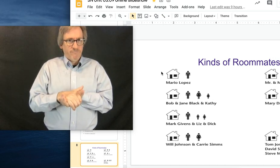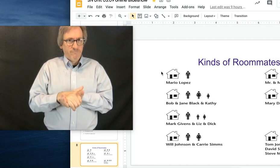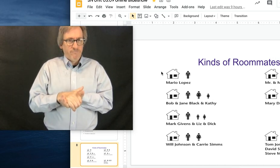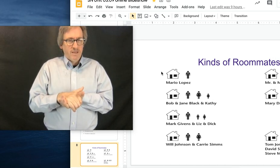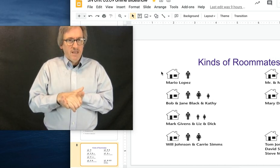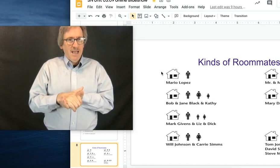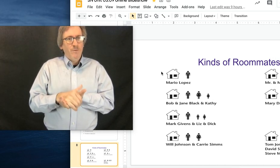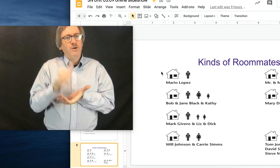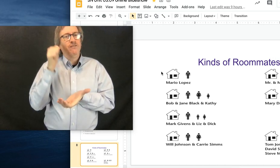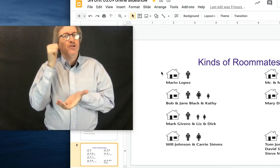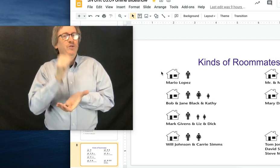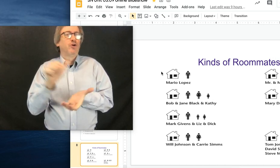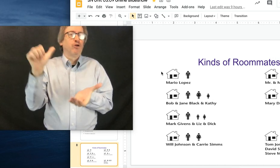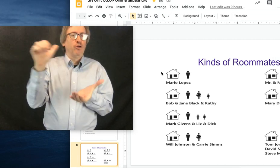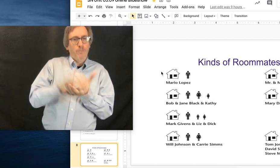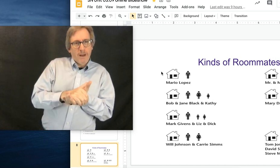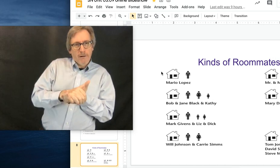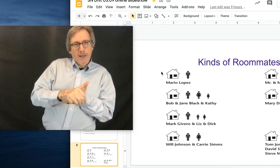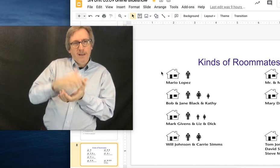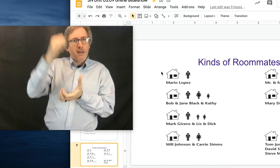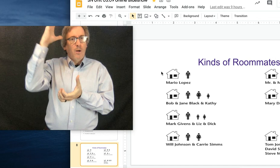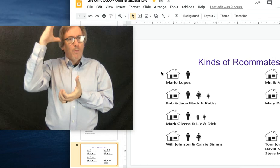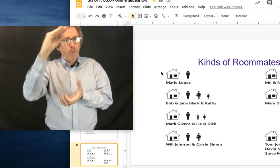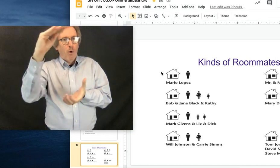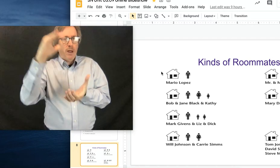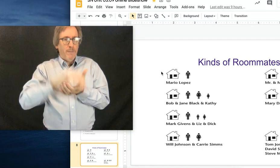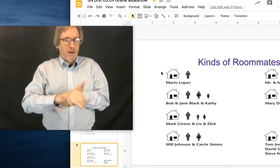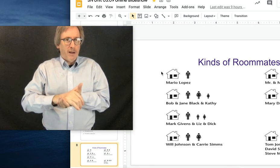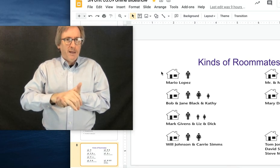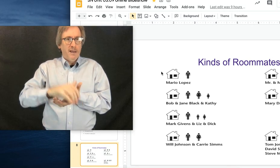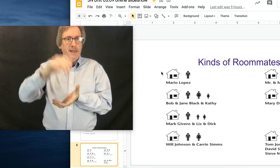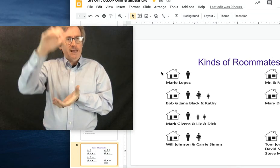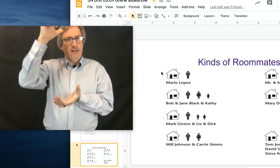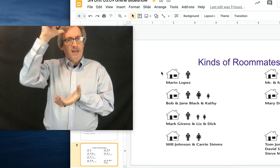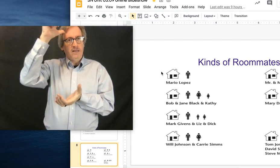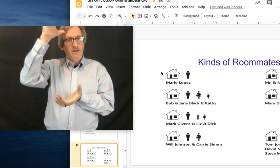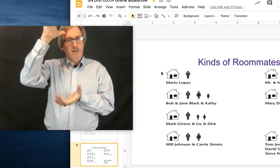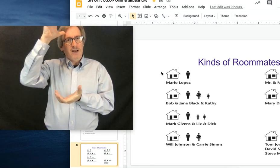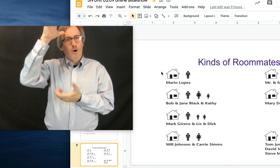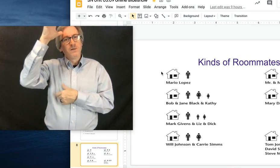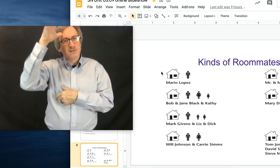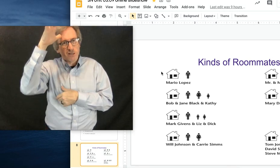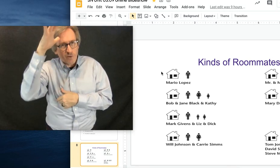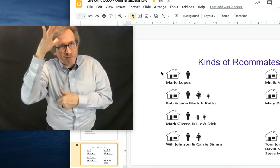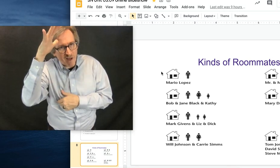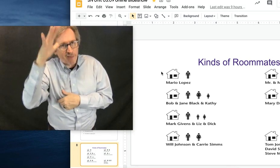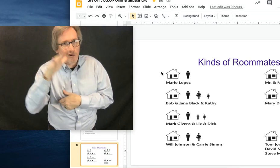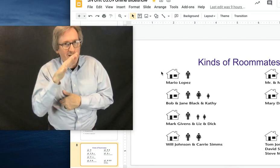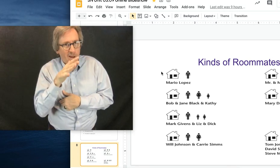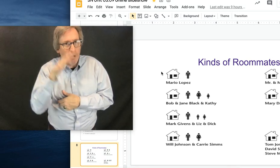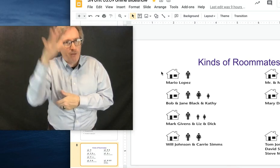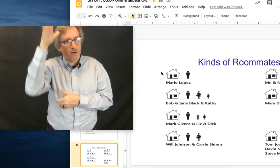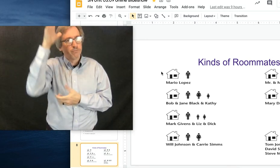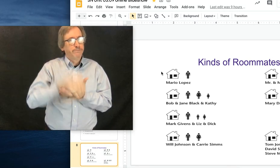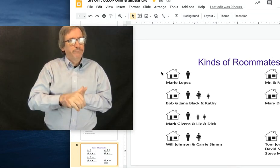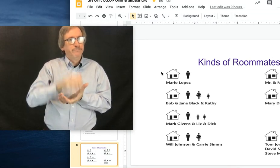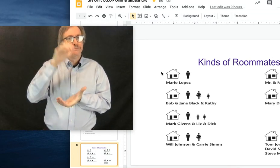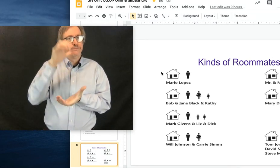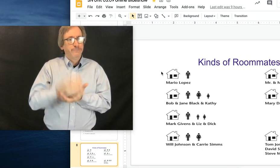wife. We don't have to do the girl marry, boy marry. It almost starts with father and